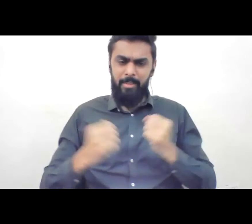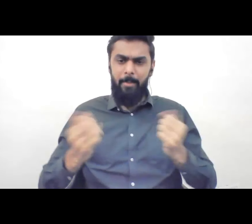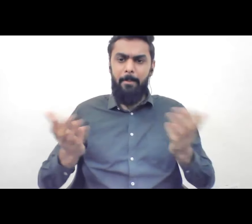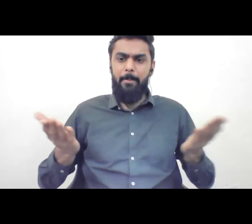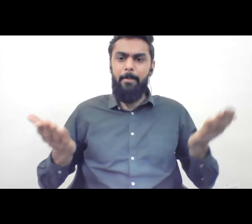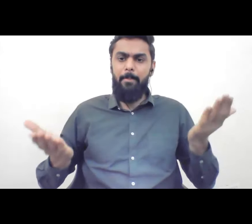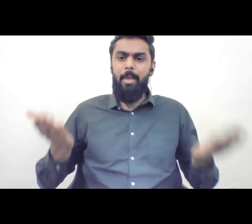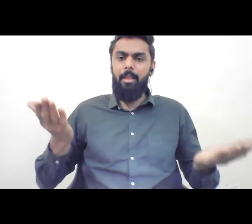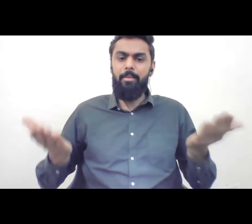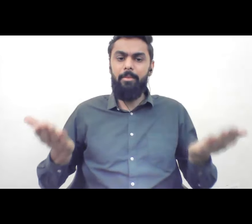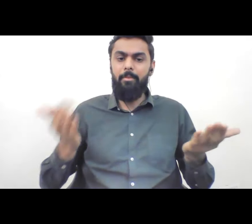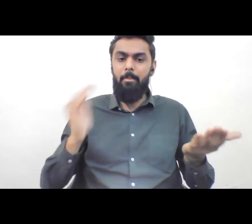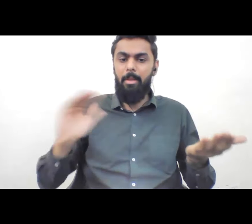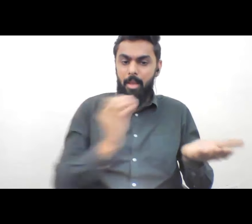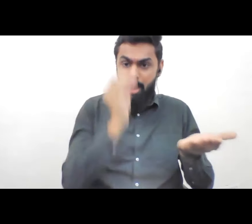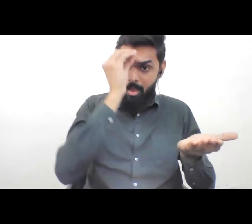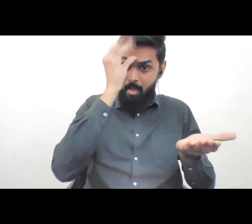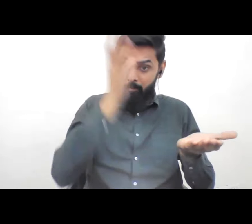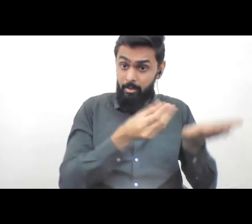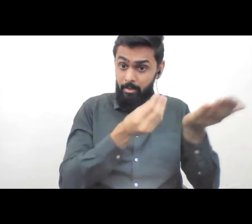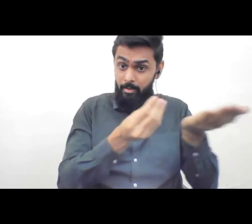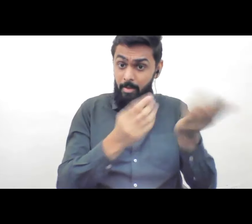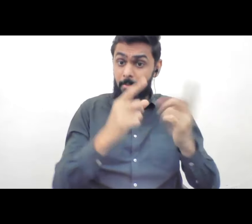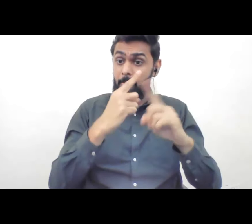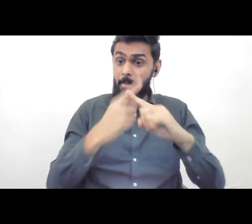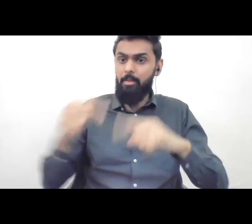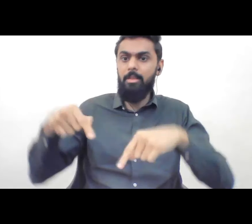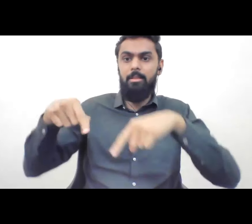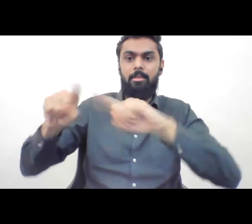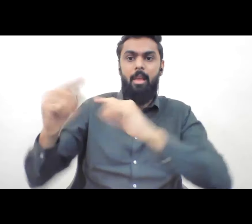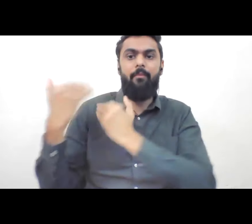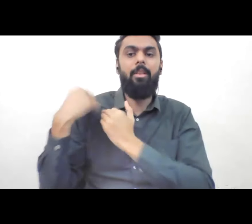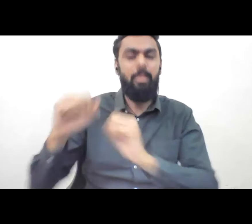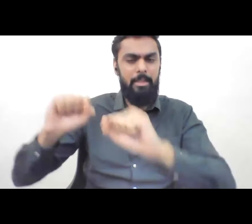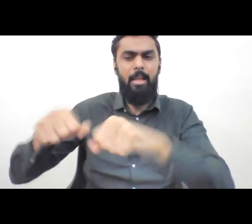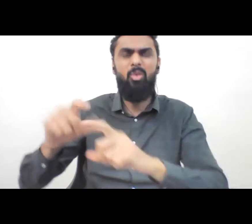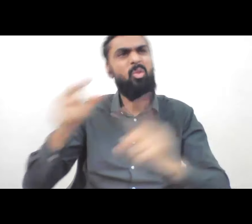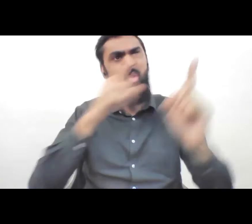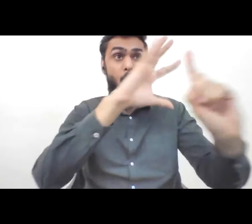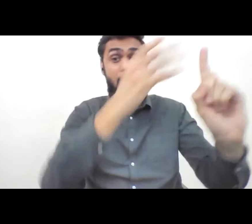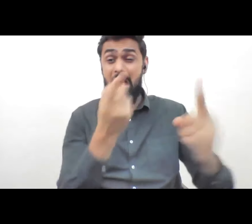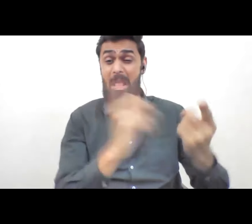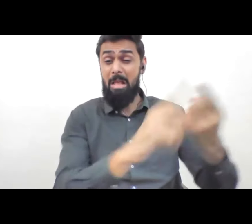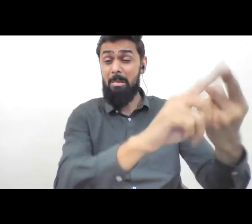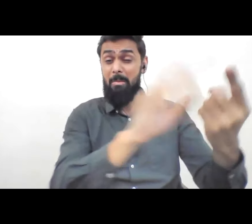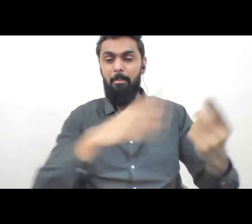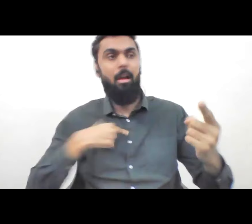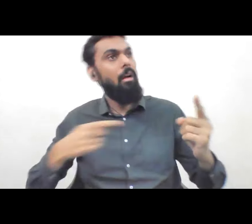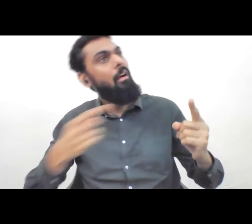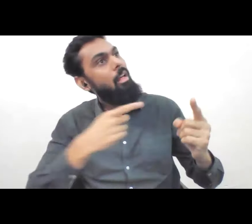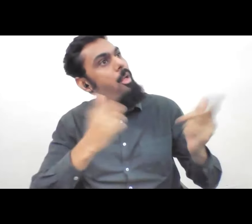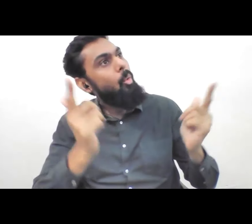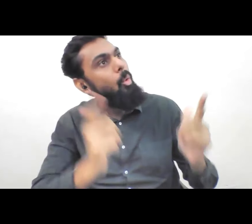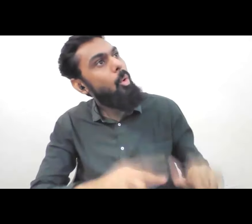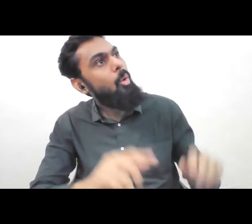making them aware, but also making them feel that they can do something. because we don't want them to lose hope.